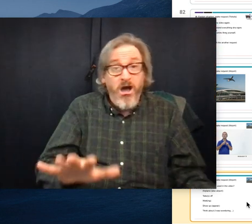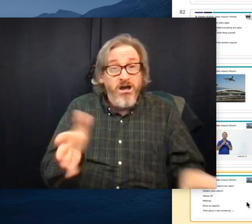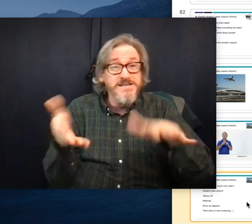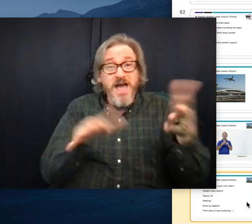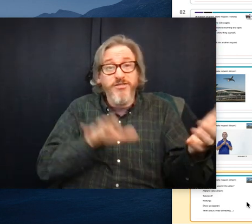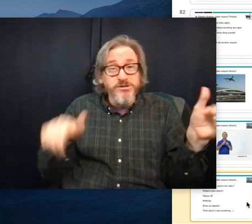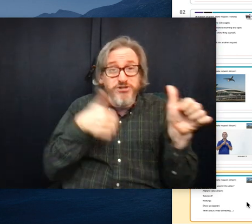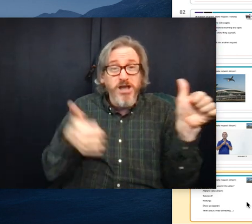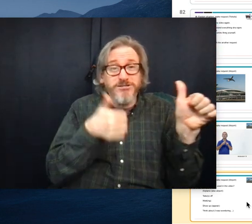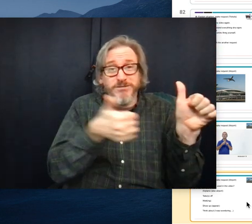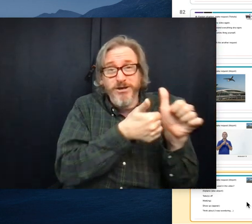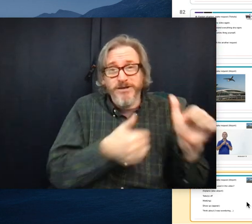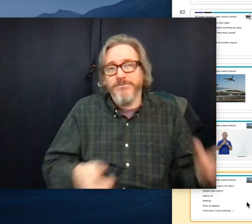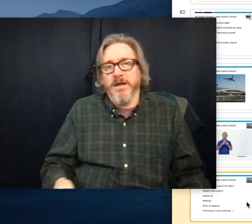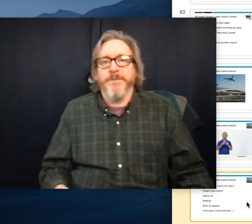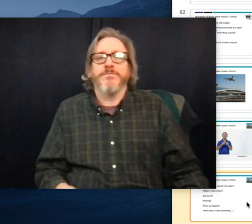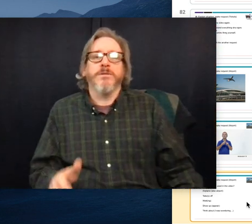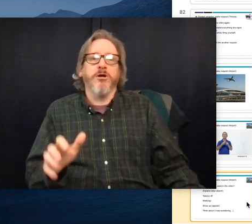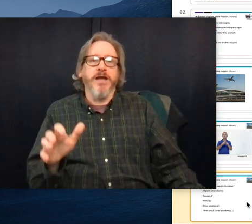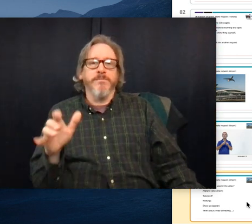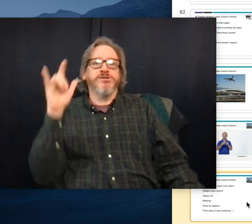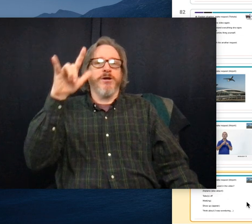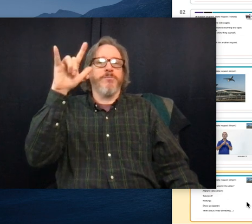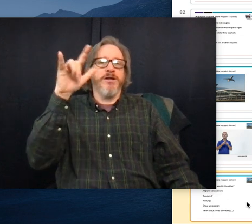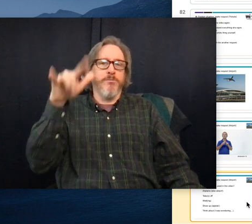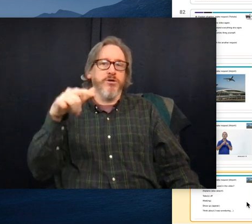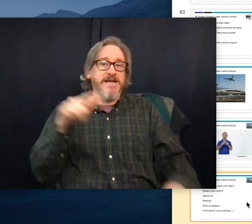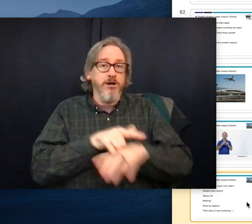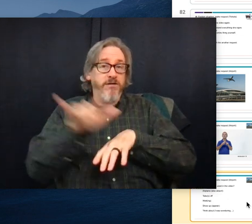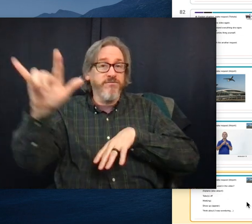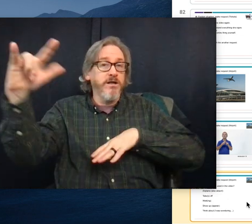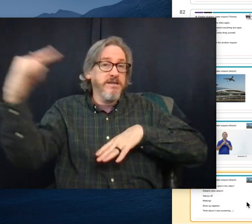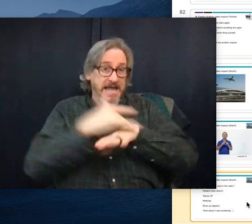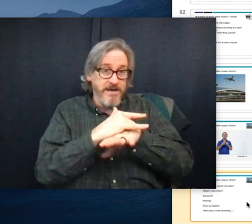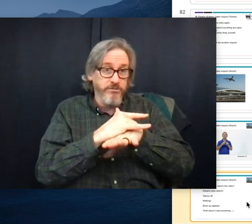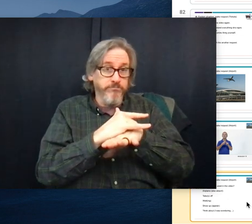And it's usually double tap because it's a noun. Perform.